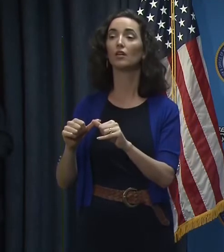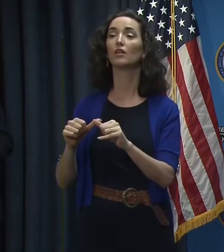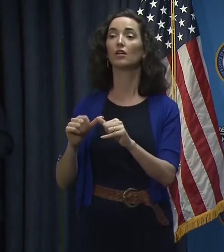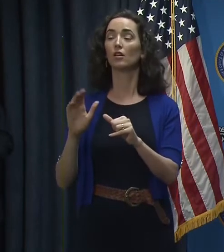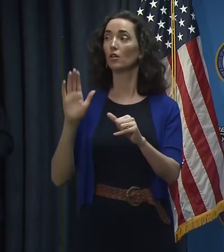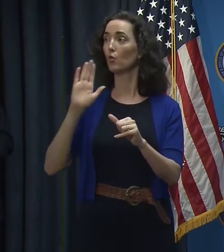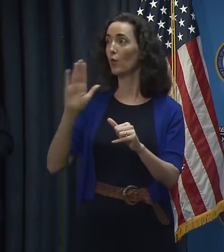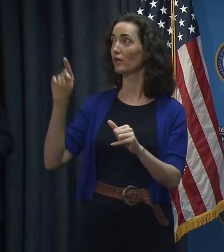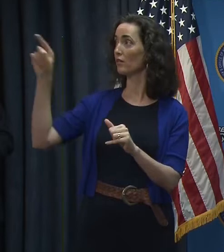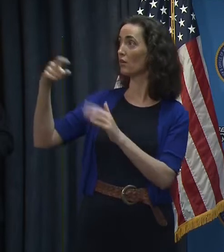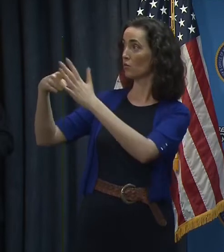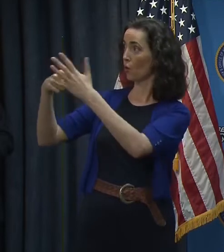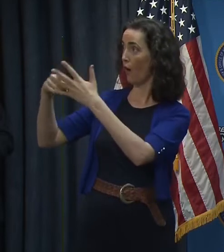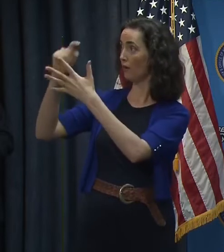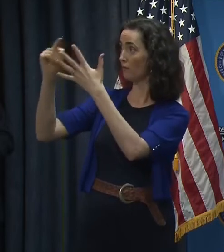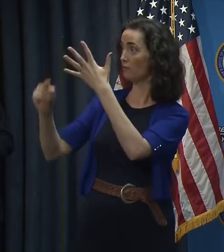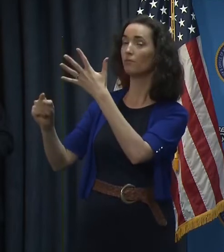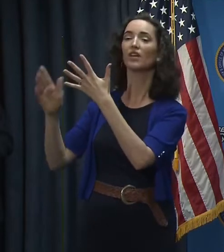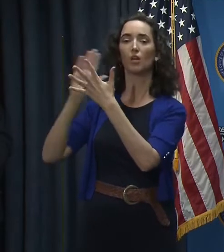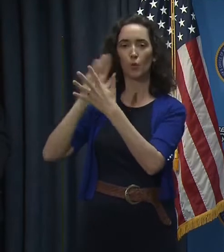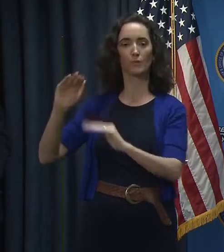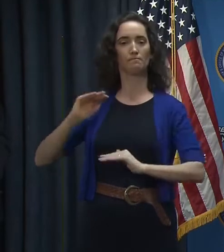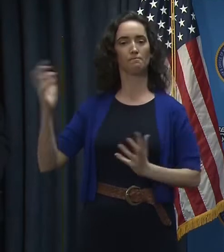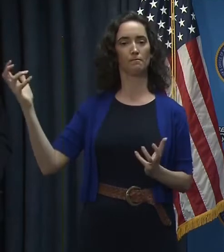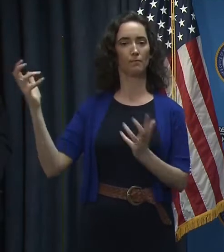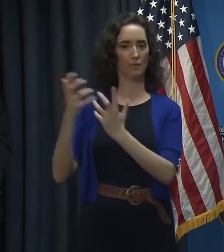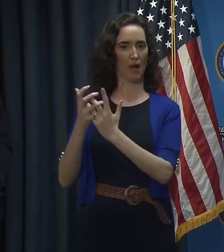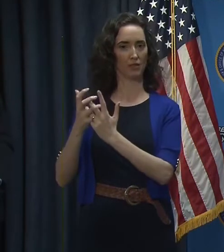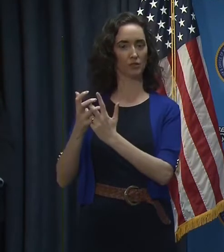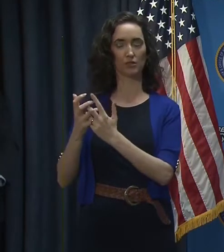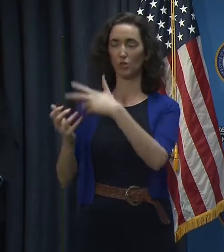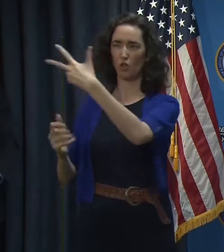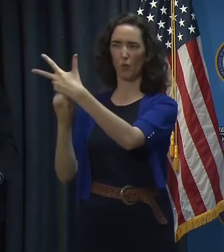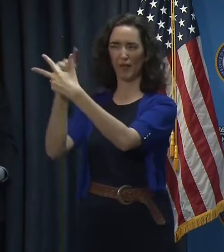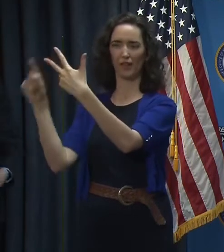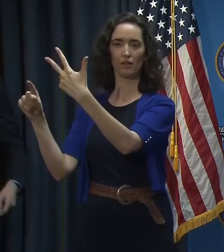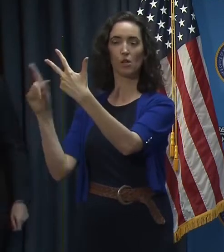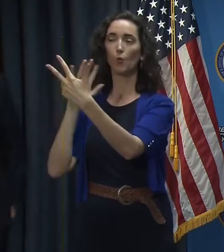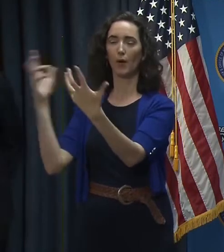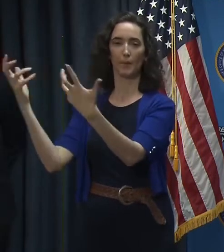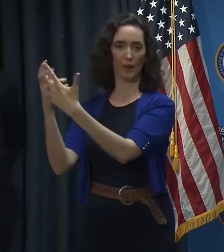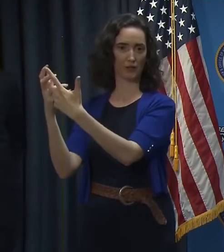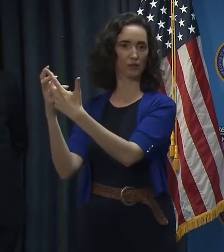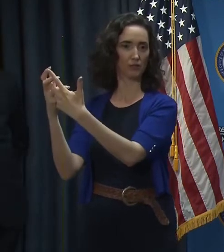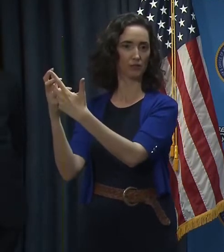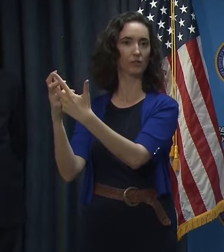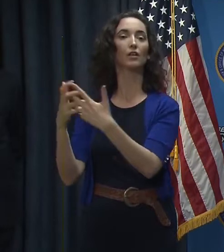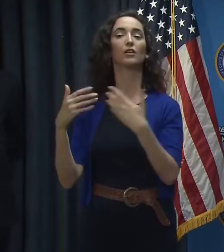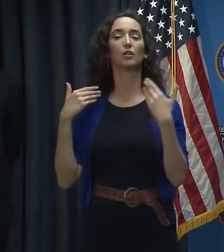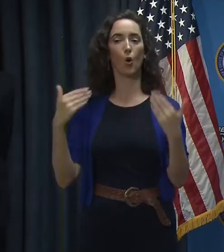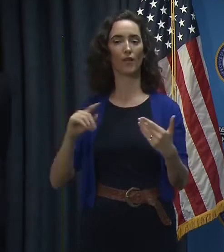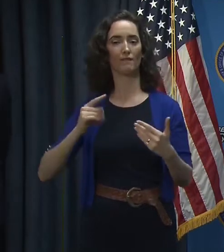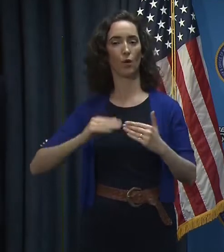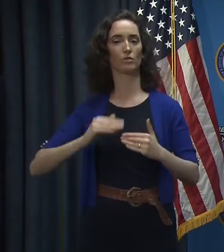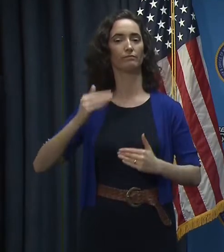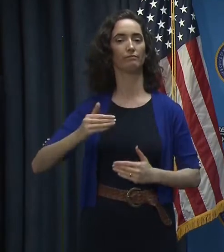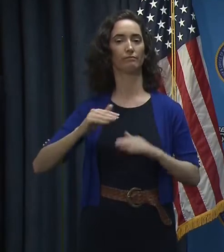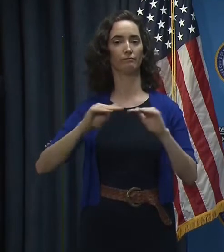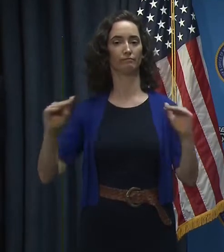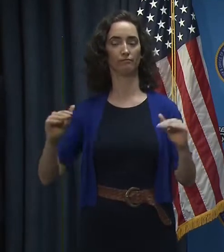gated criteria, those 3 criteria that we've been talking about, and proceed to phase 1. Yes,